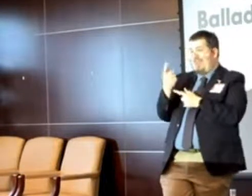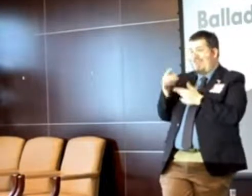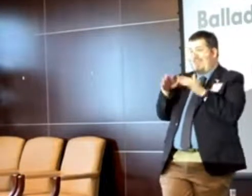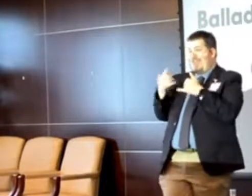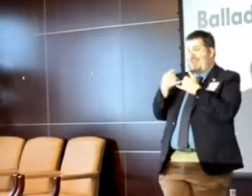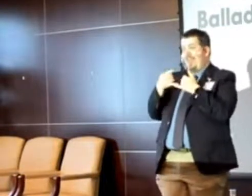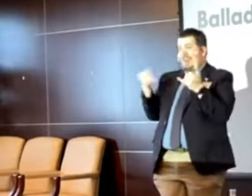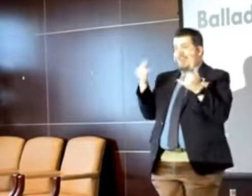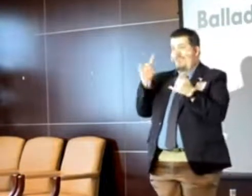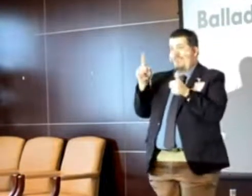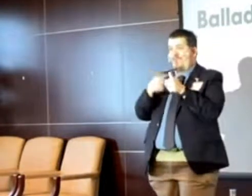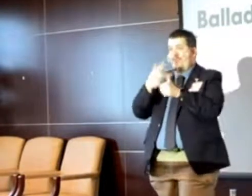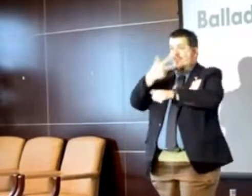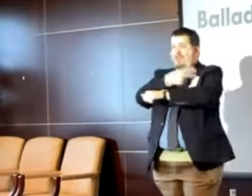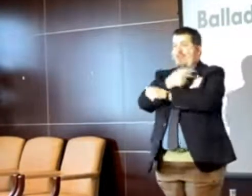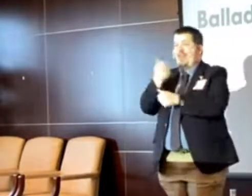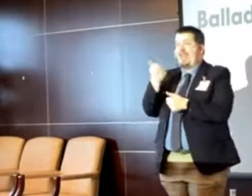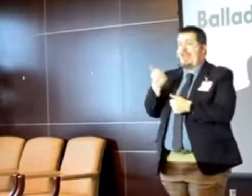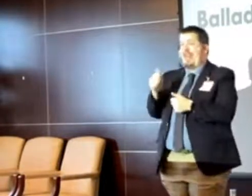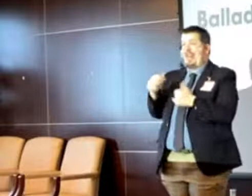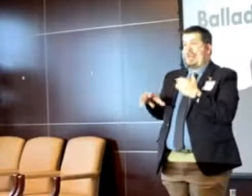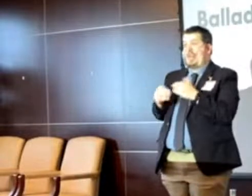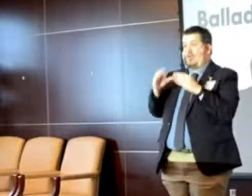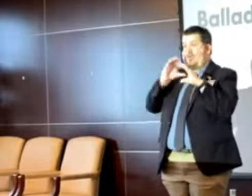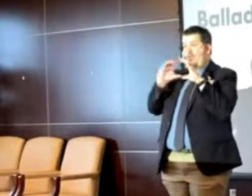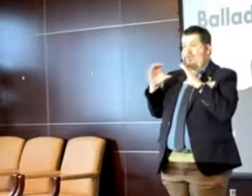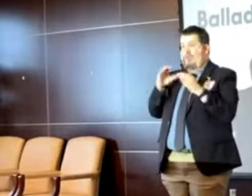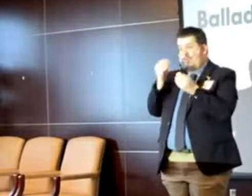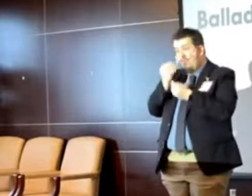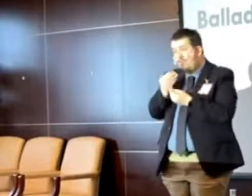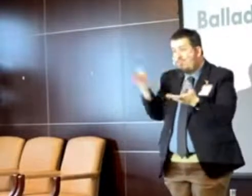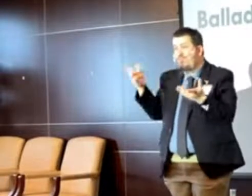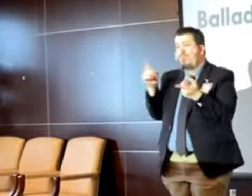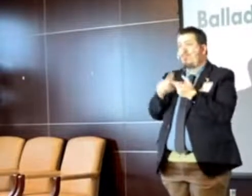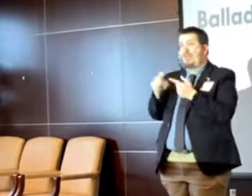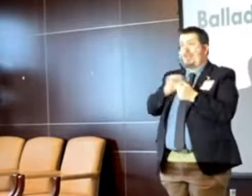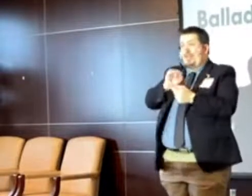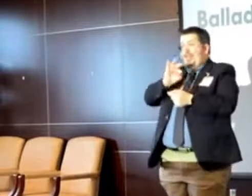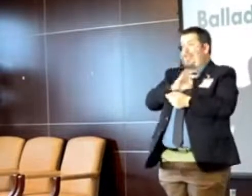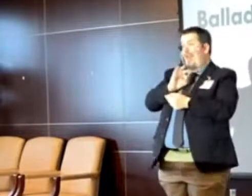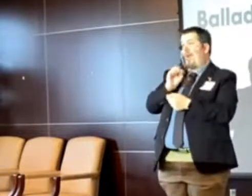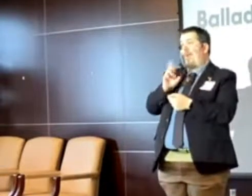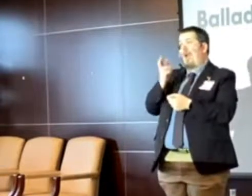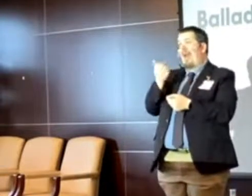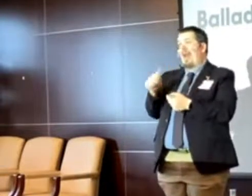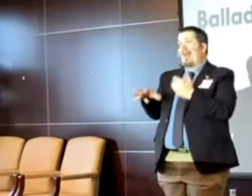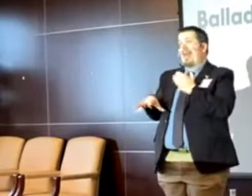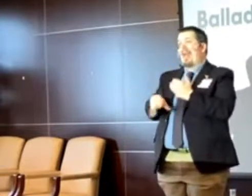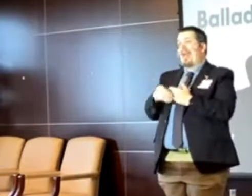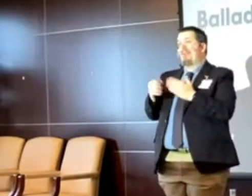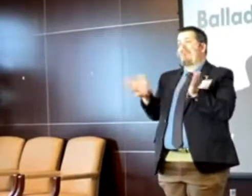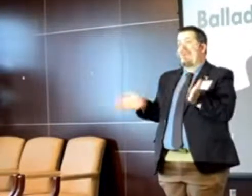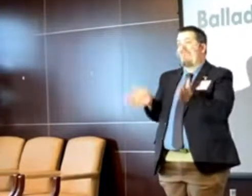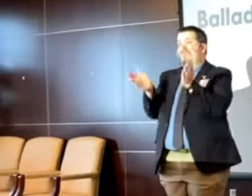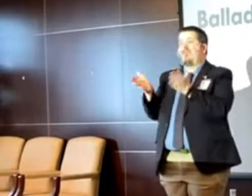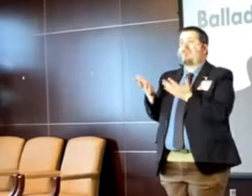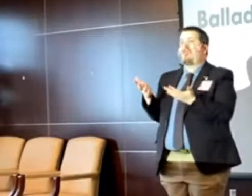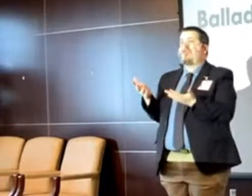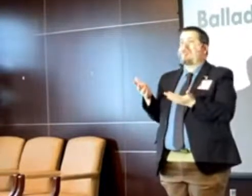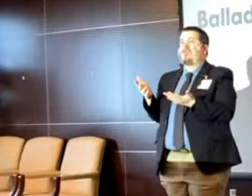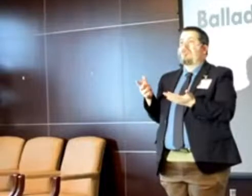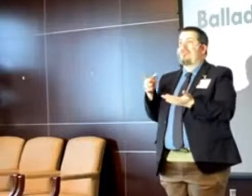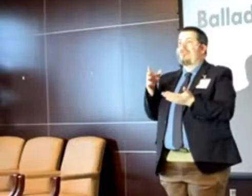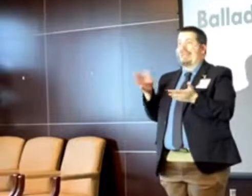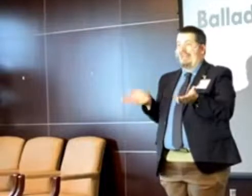deadline for the first shot. Any extra communications going out to those staff members or any extra efforts,